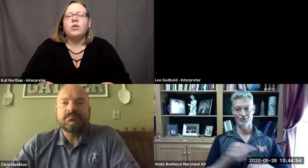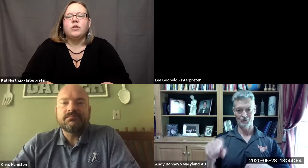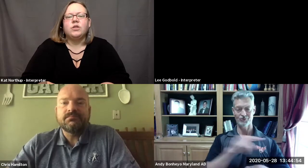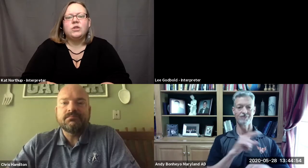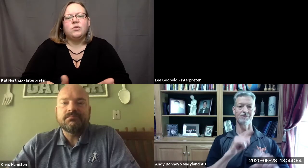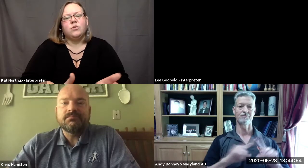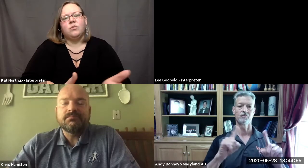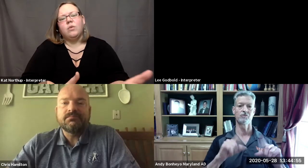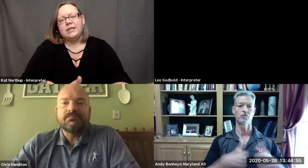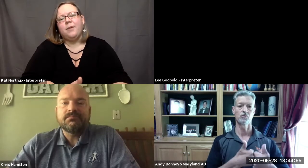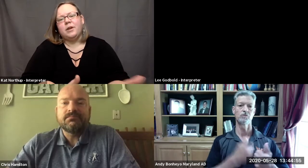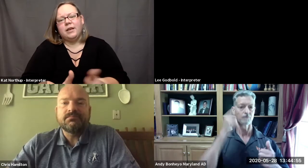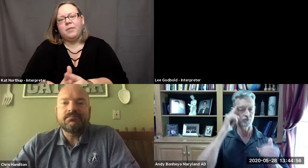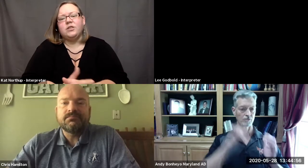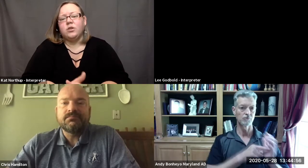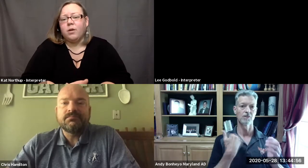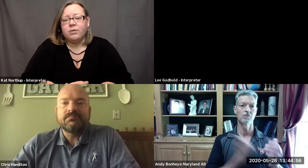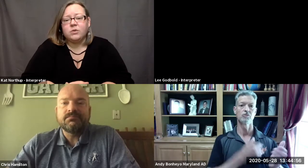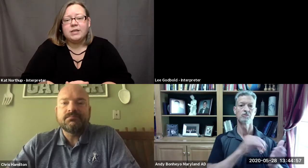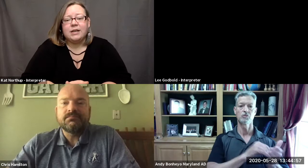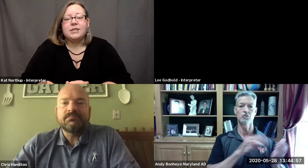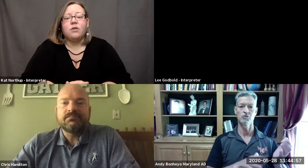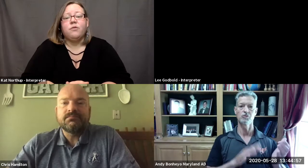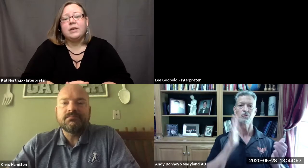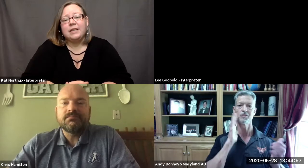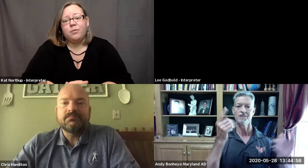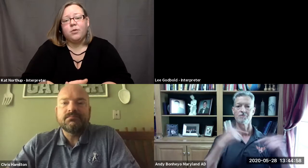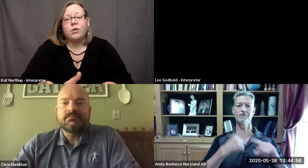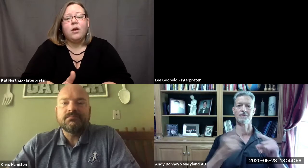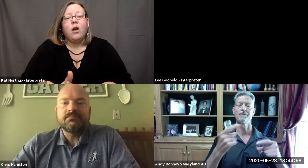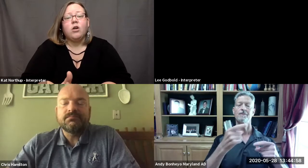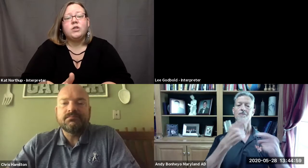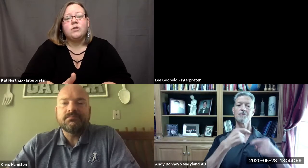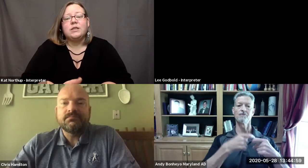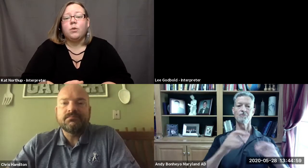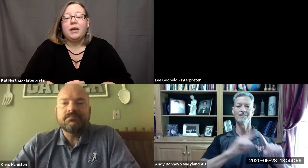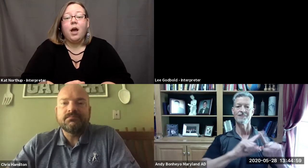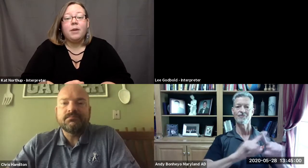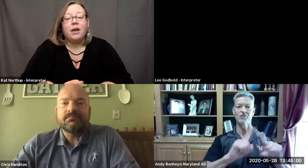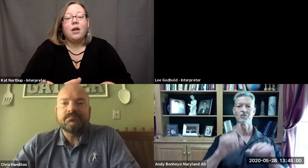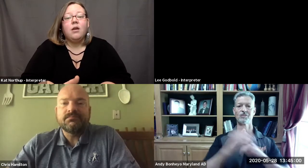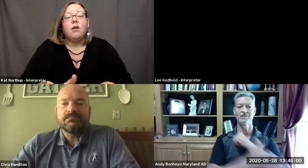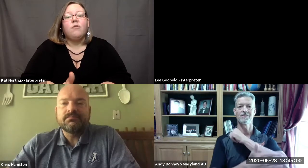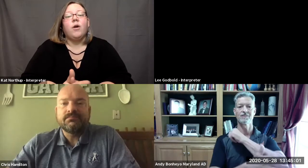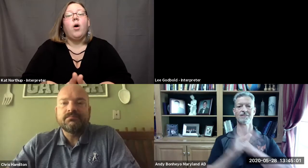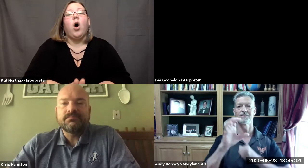unsimilar to what's happening in mainstream public school settings. So for example, our students will be coming from